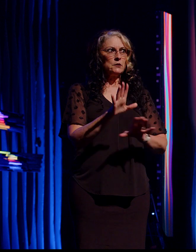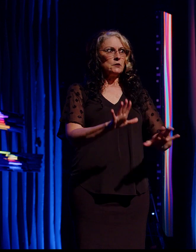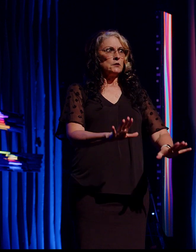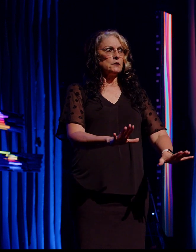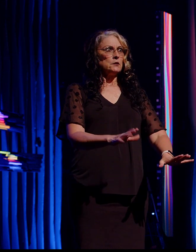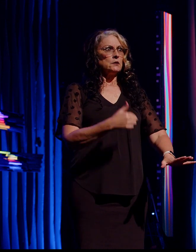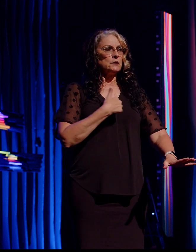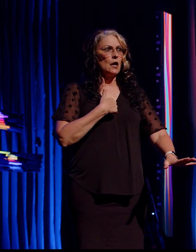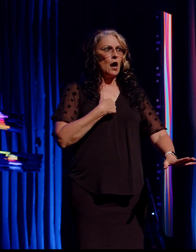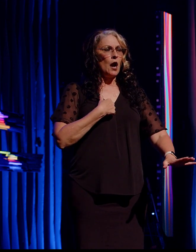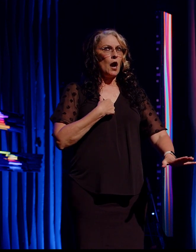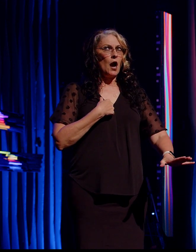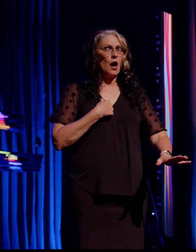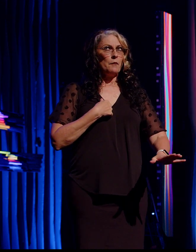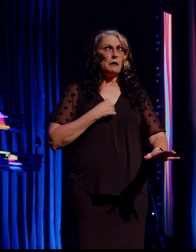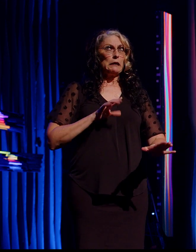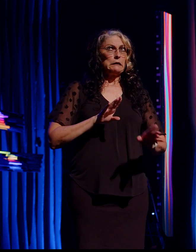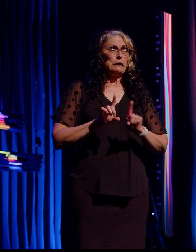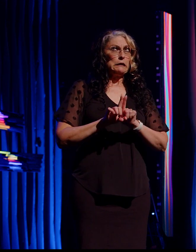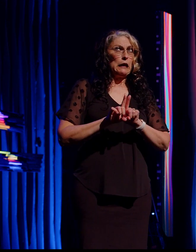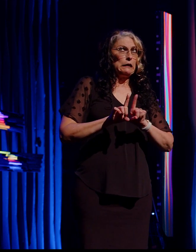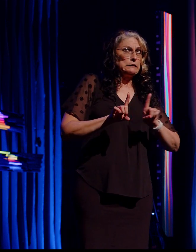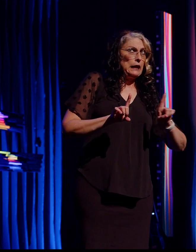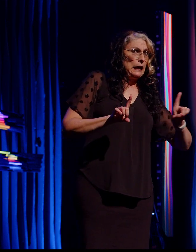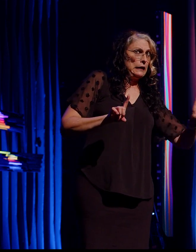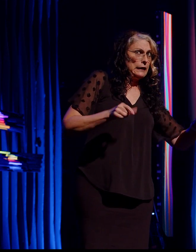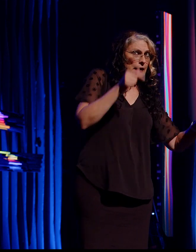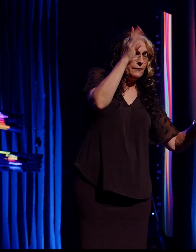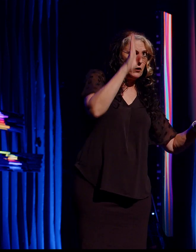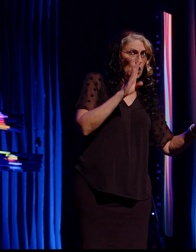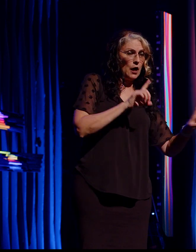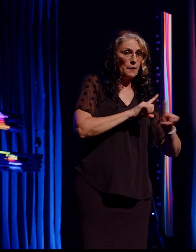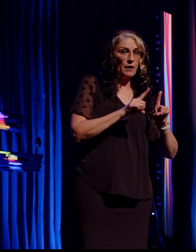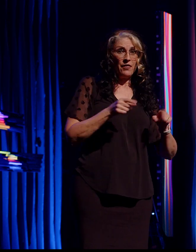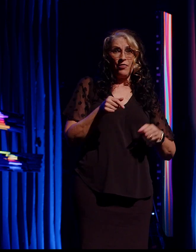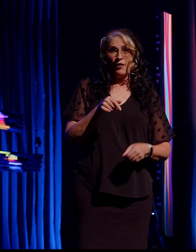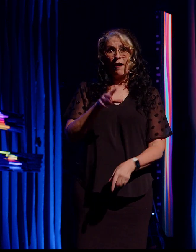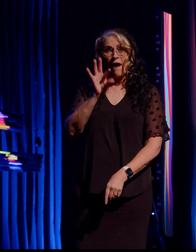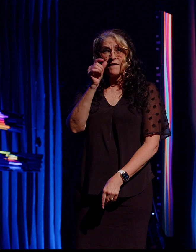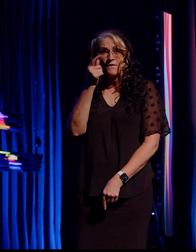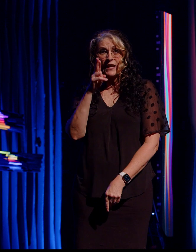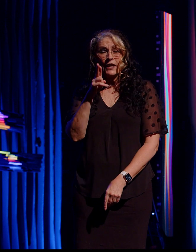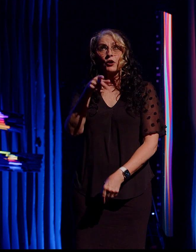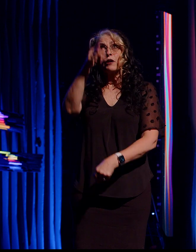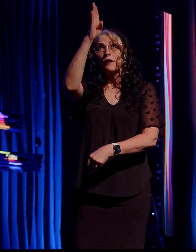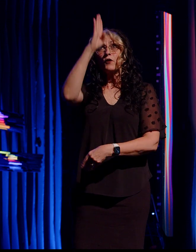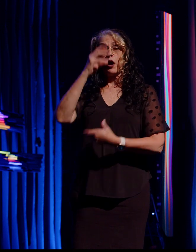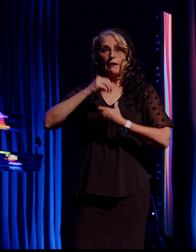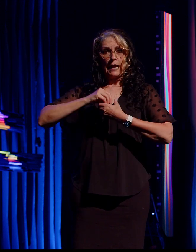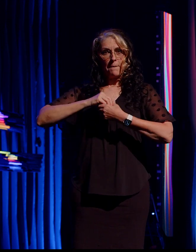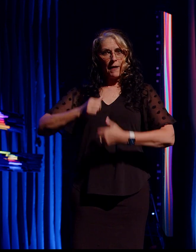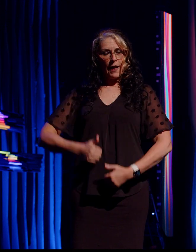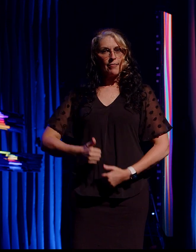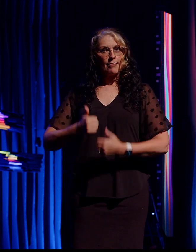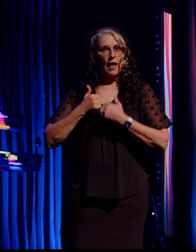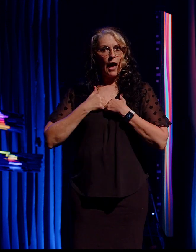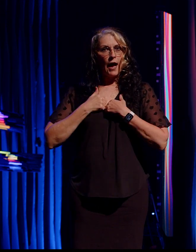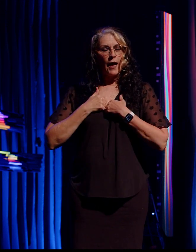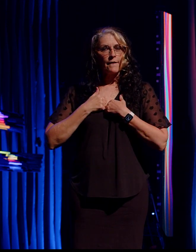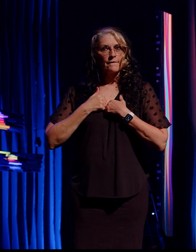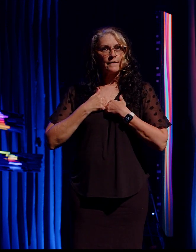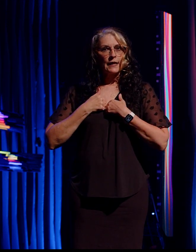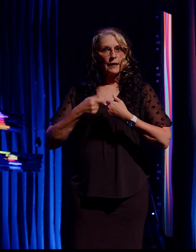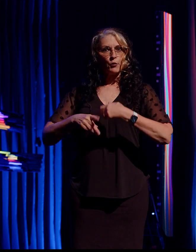you away from God. But the fear of God in your life, it keeps you